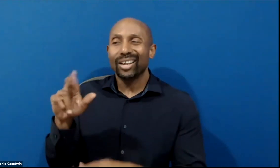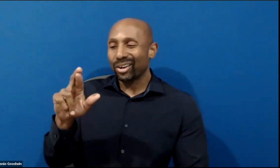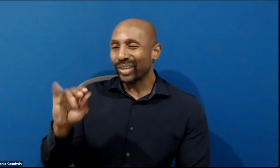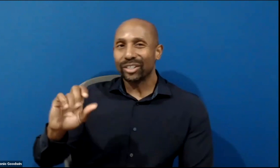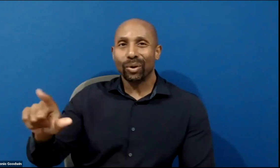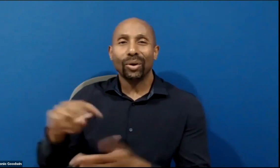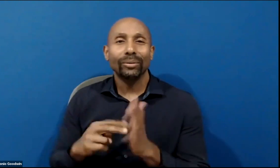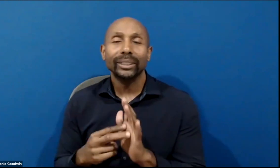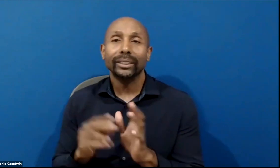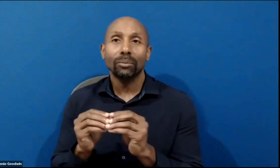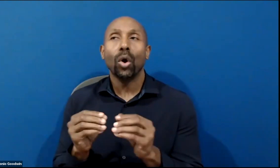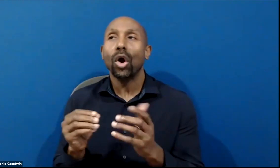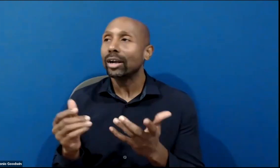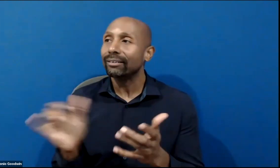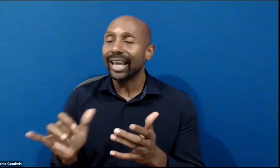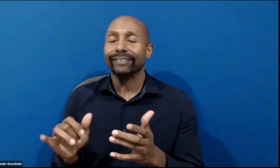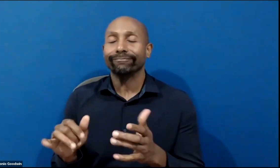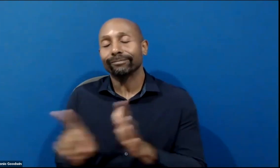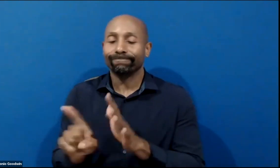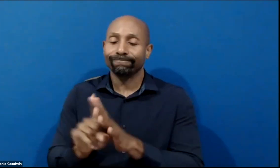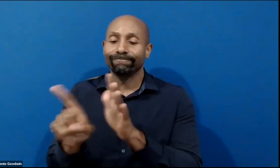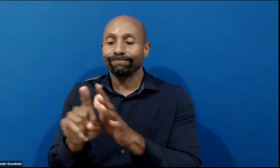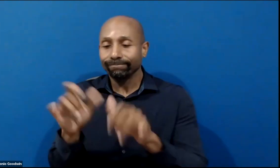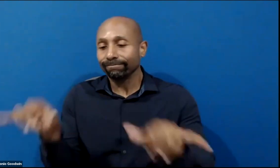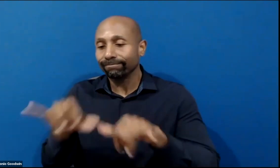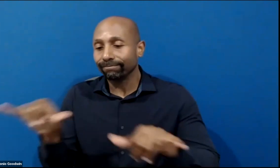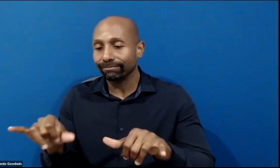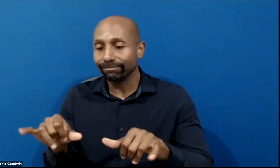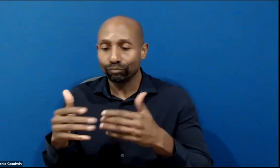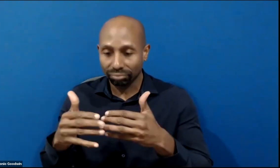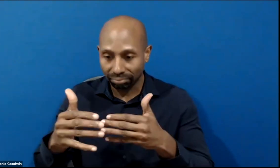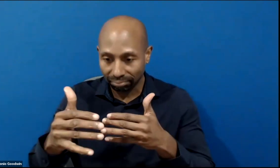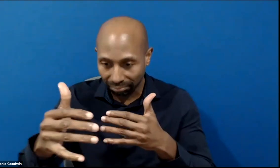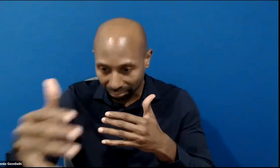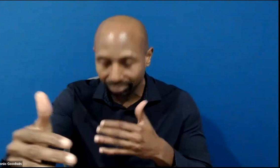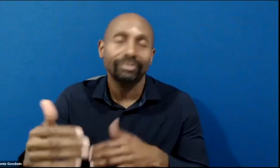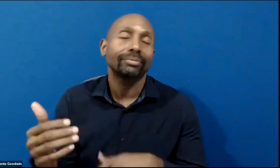some interval, right? So all of that said,